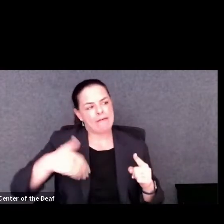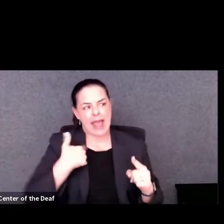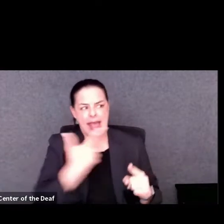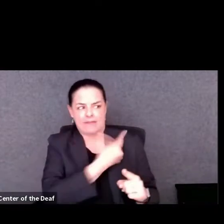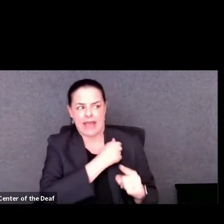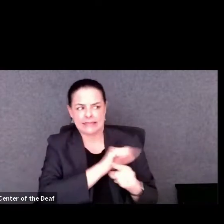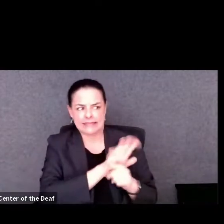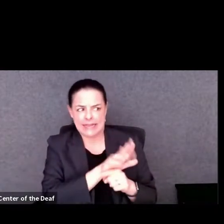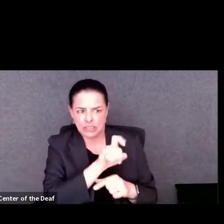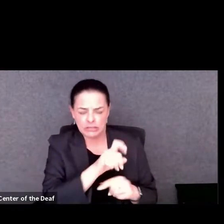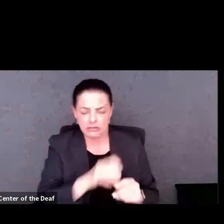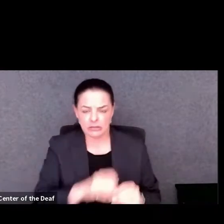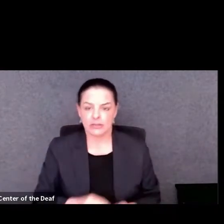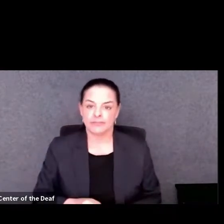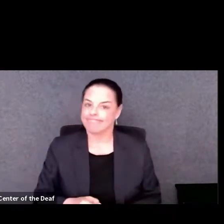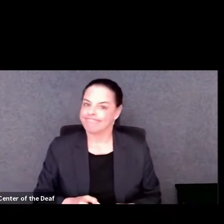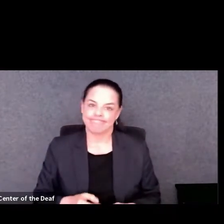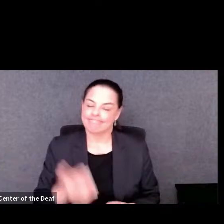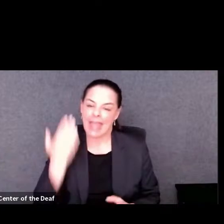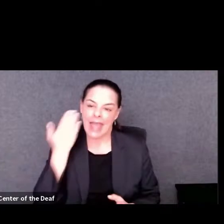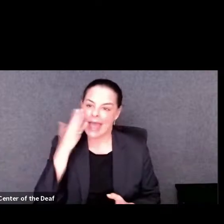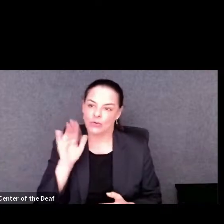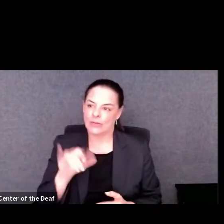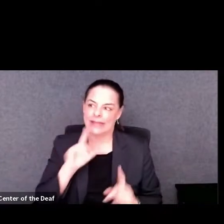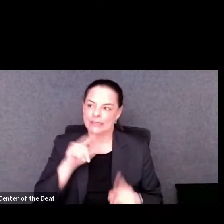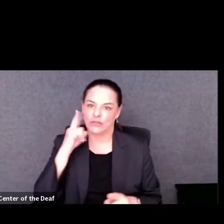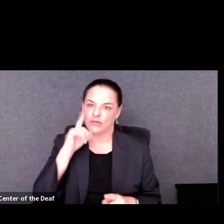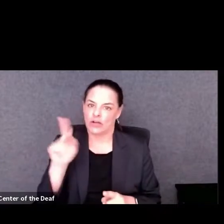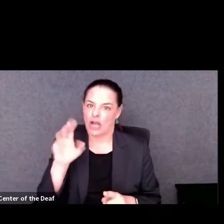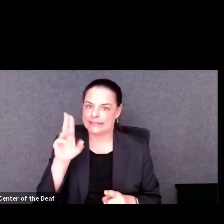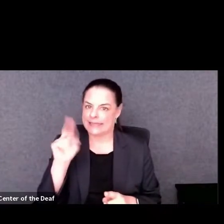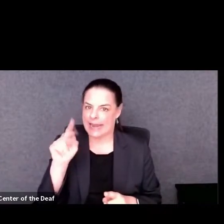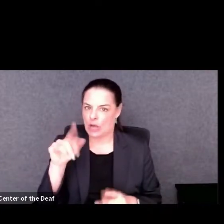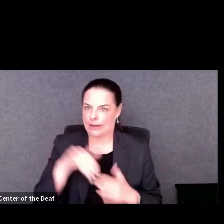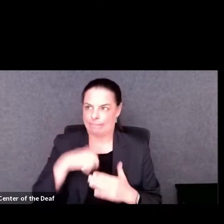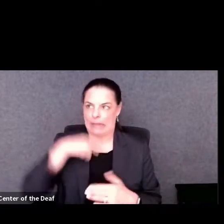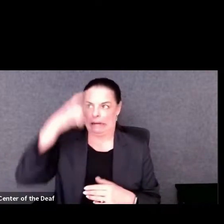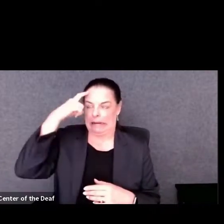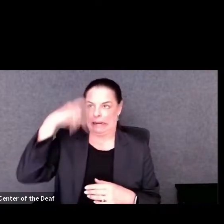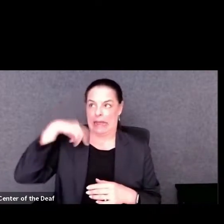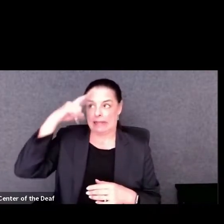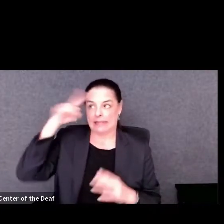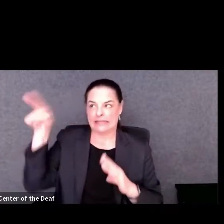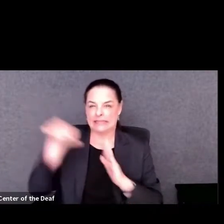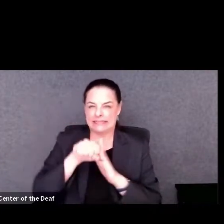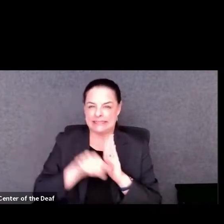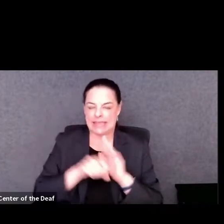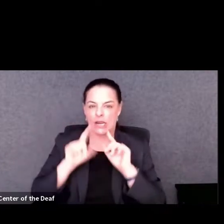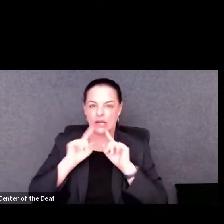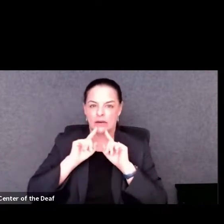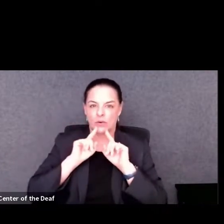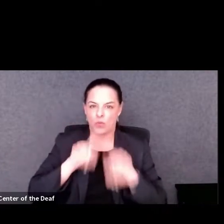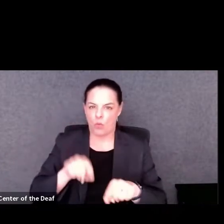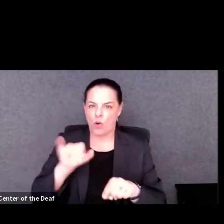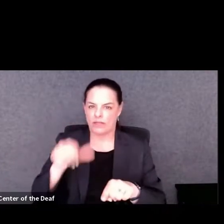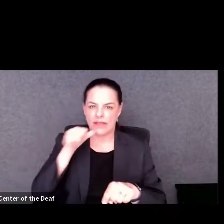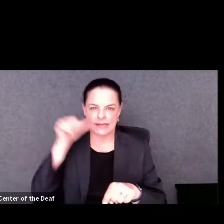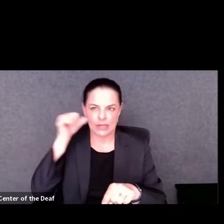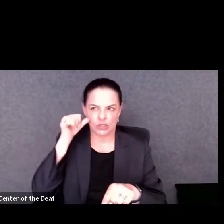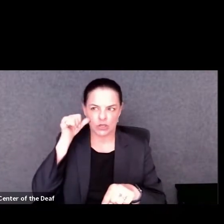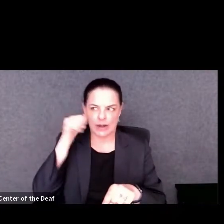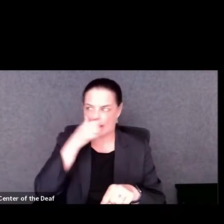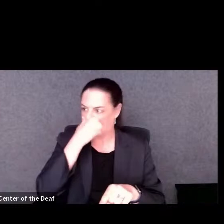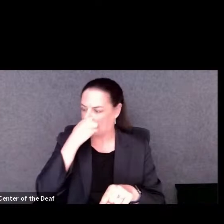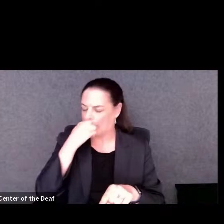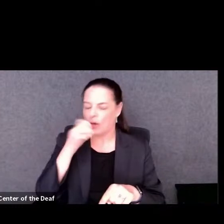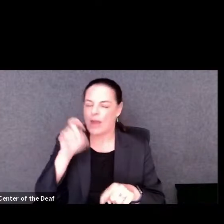vaccinated. I do not have that for Knox County in my head, and I believe the state reported it out yesterday. I know or earlier this